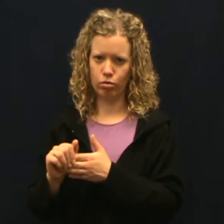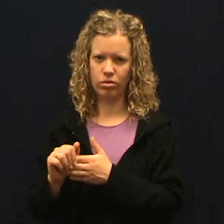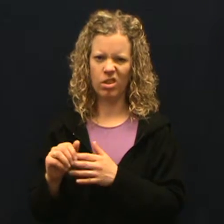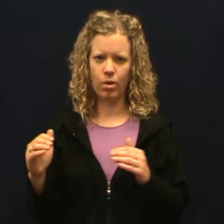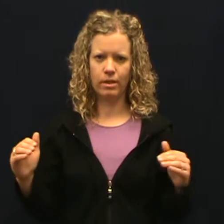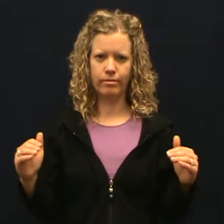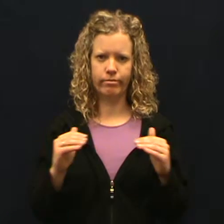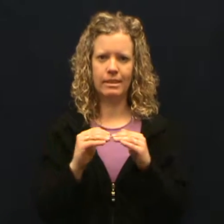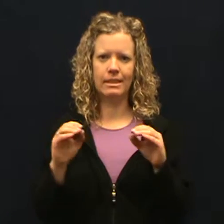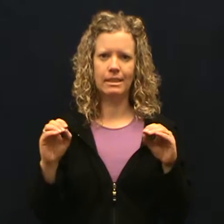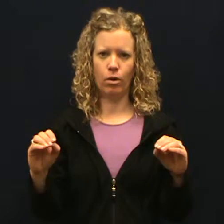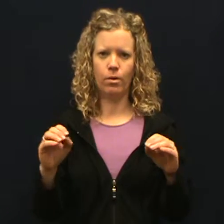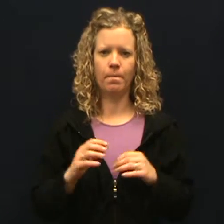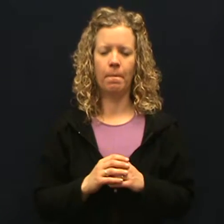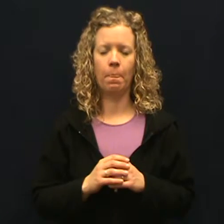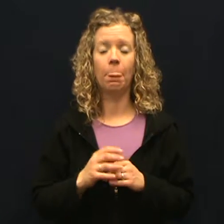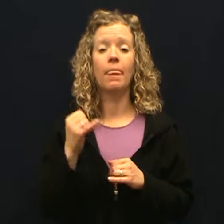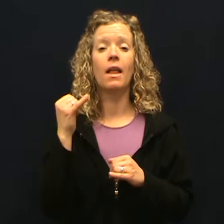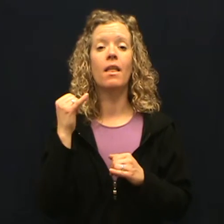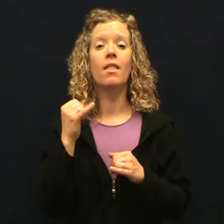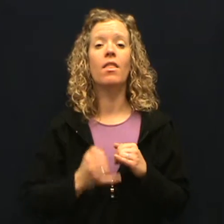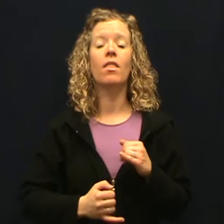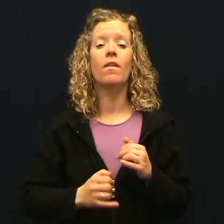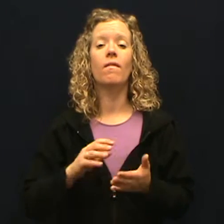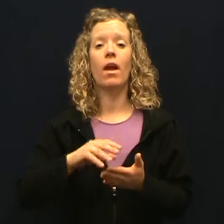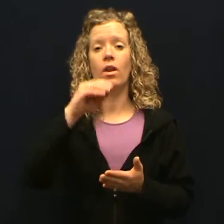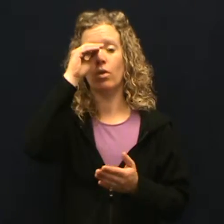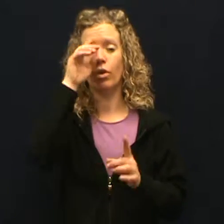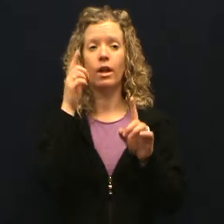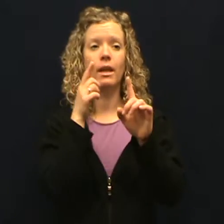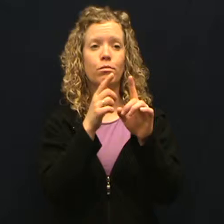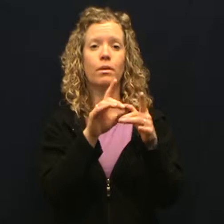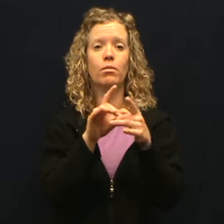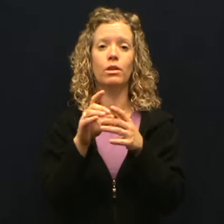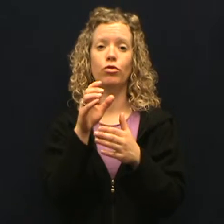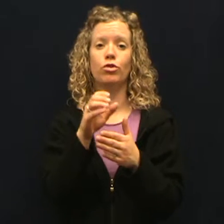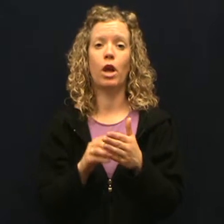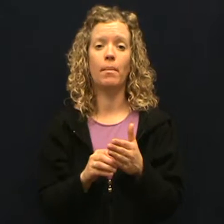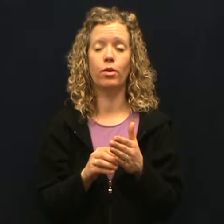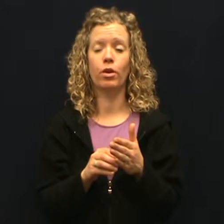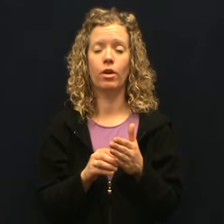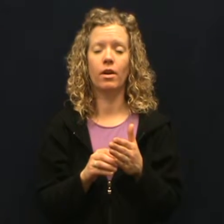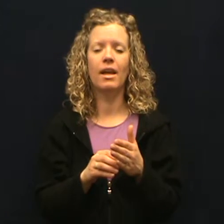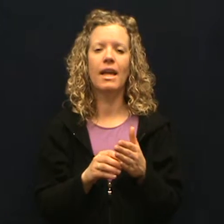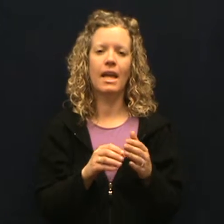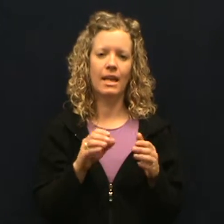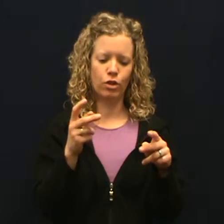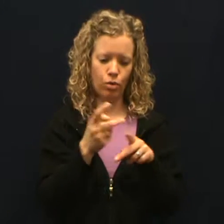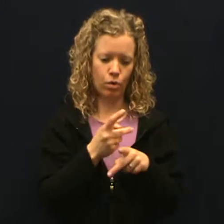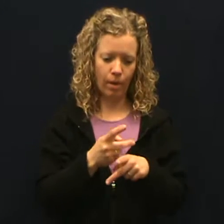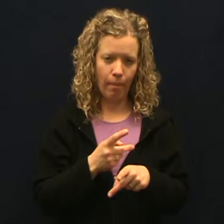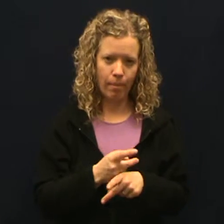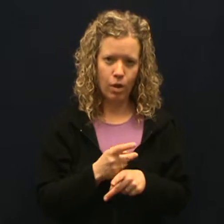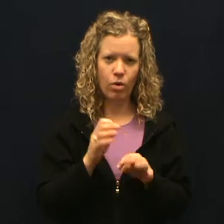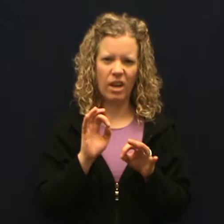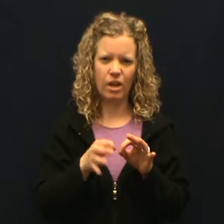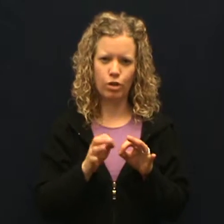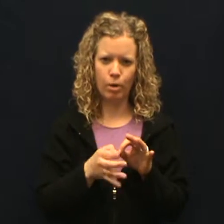Our final learning objective for this chapter is to compute and interpret the receivables turnover ratio. What